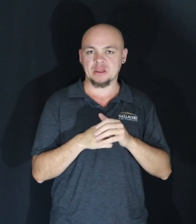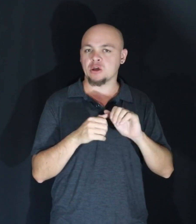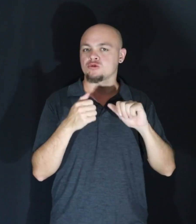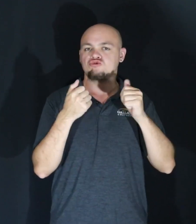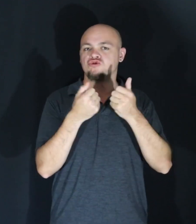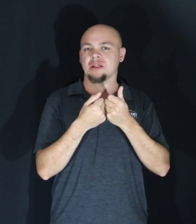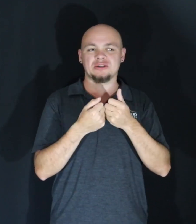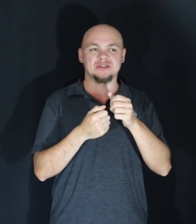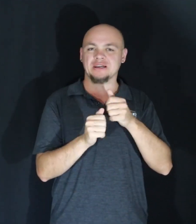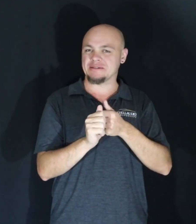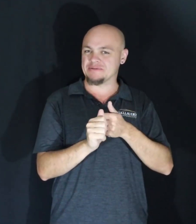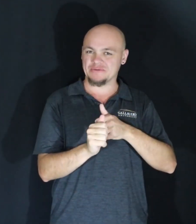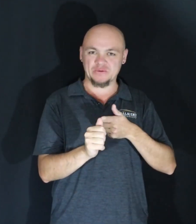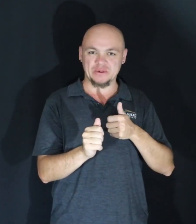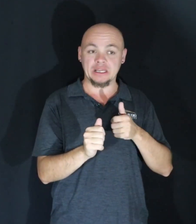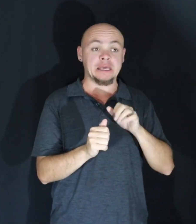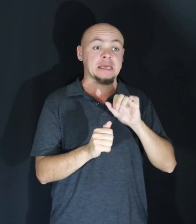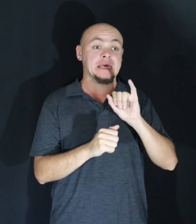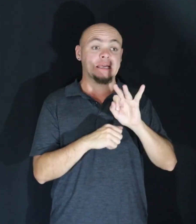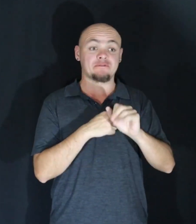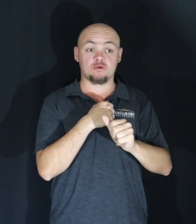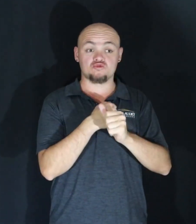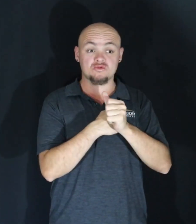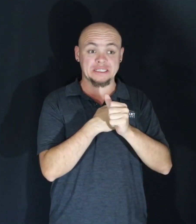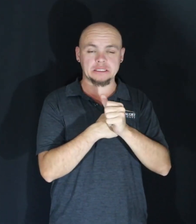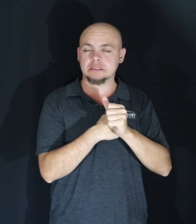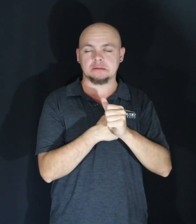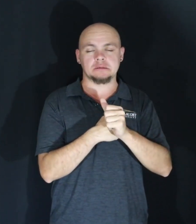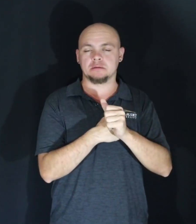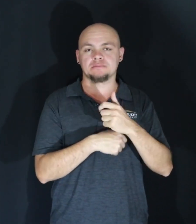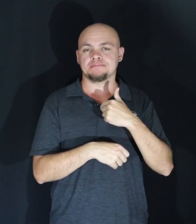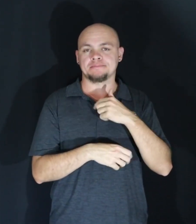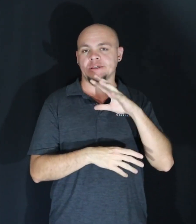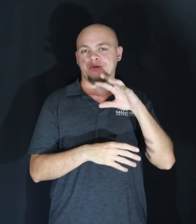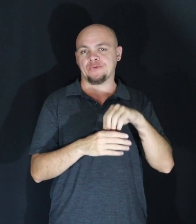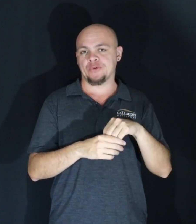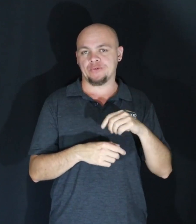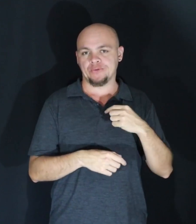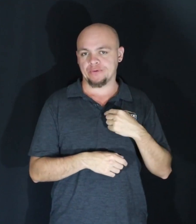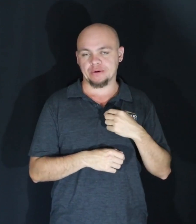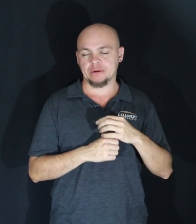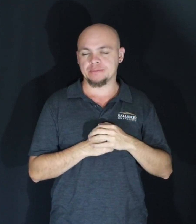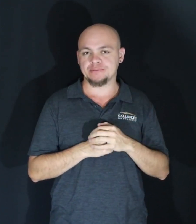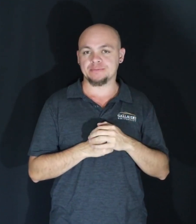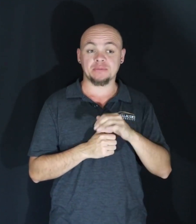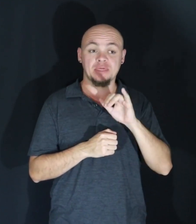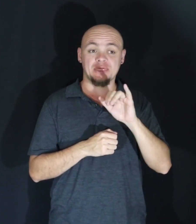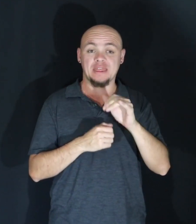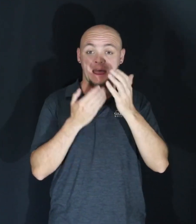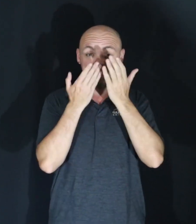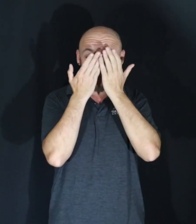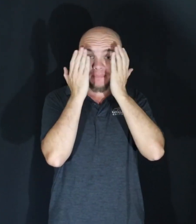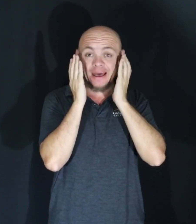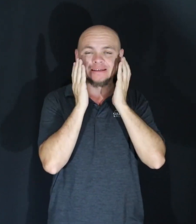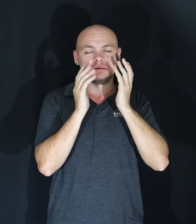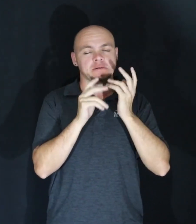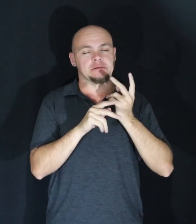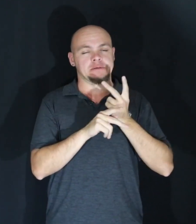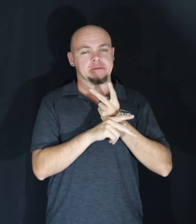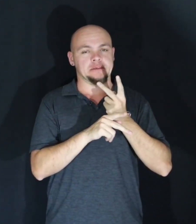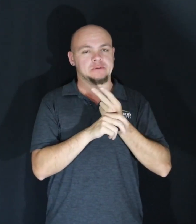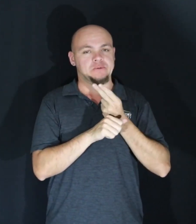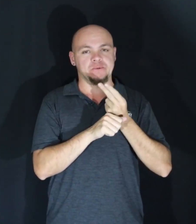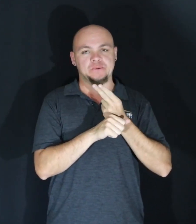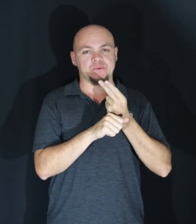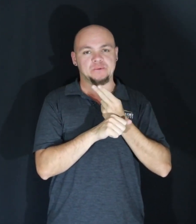challenging. If it had any risk involved, I wasn't having it. I kept on that mask. I became